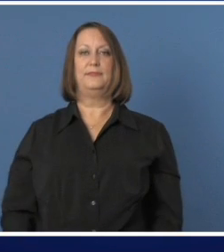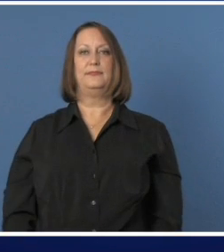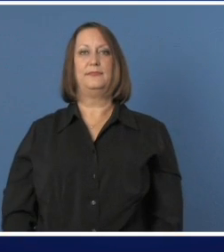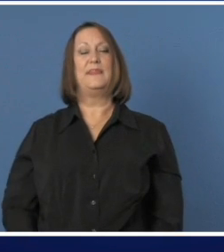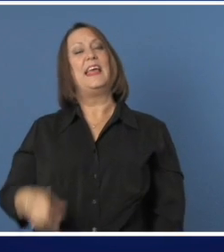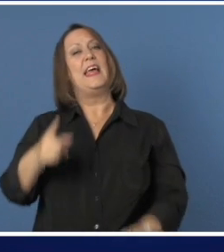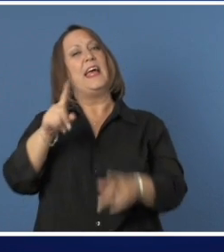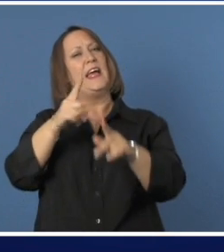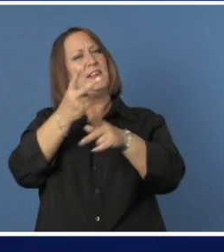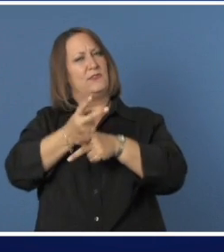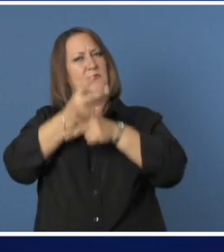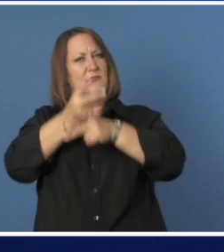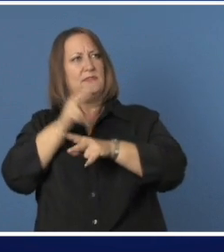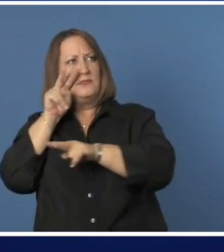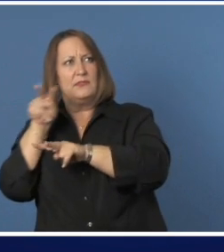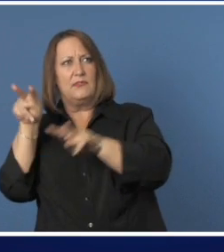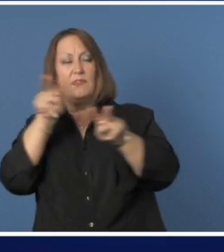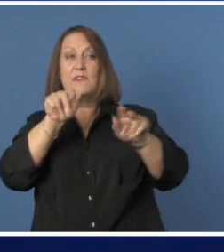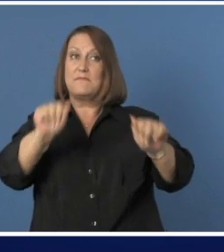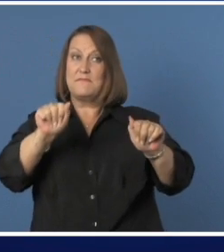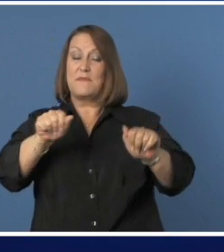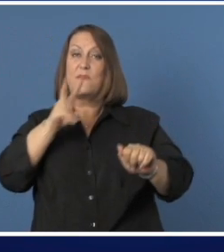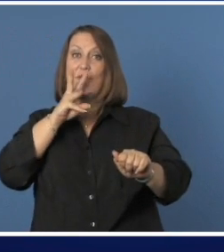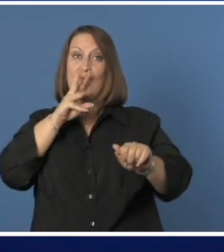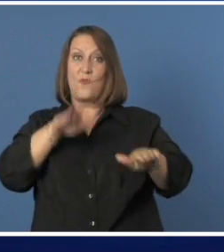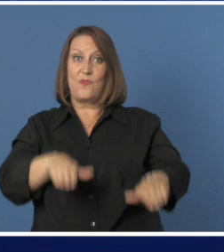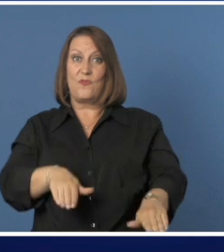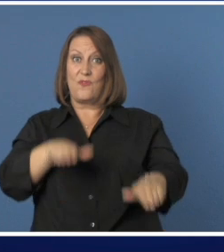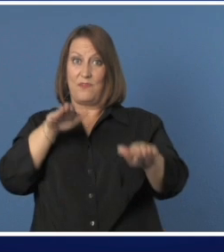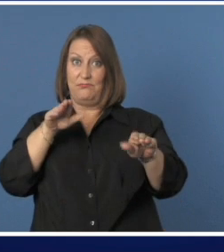be aware of the potential for flooding